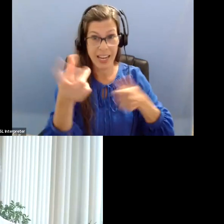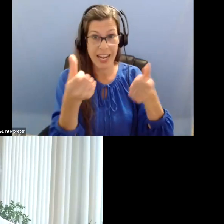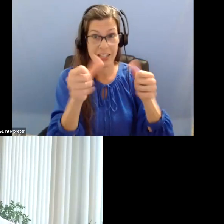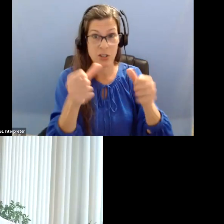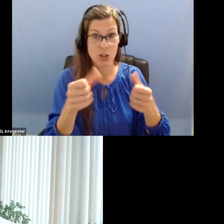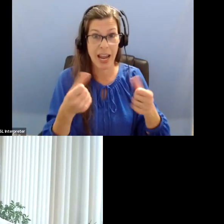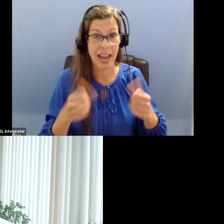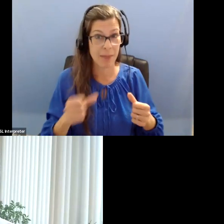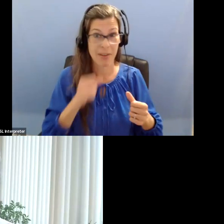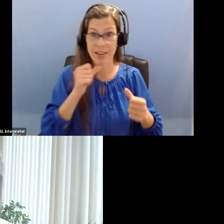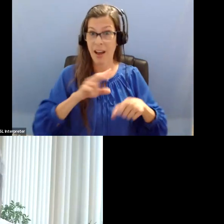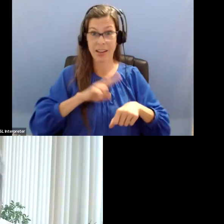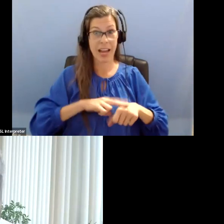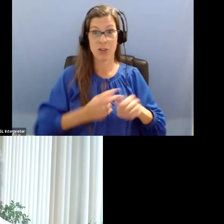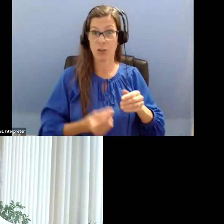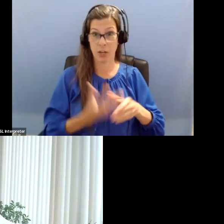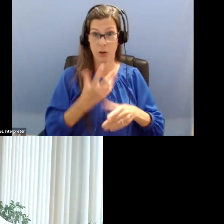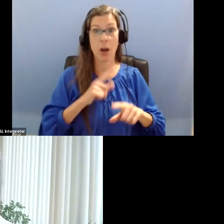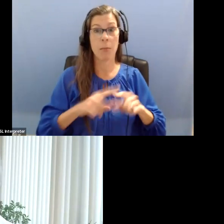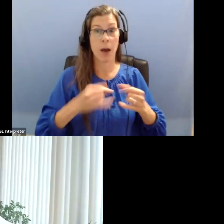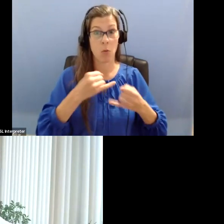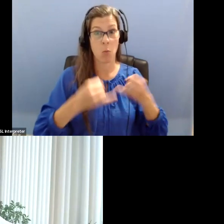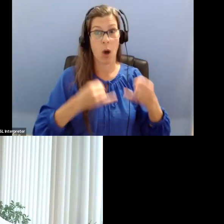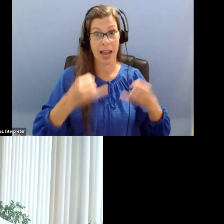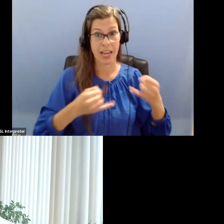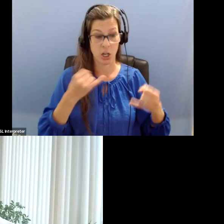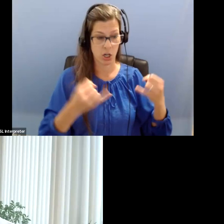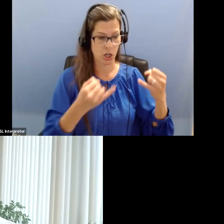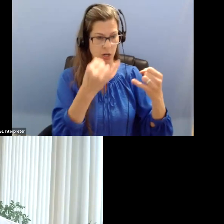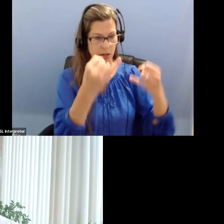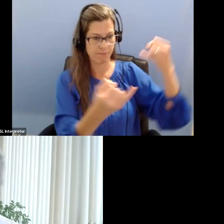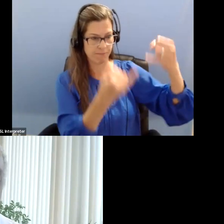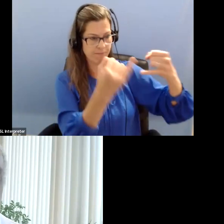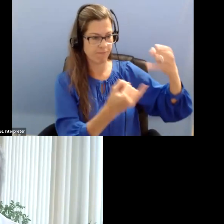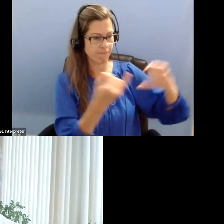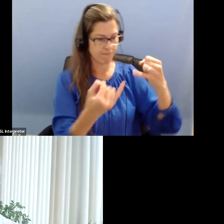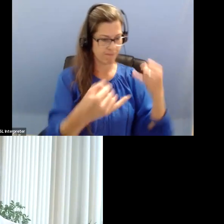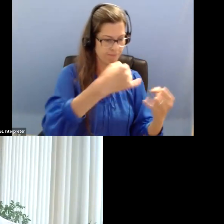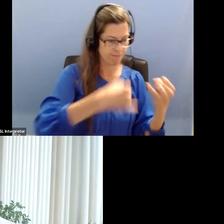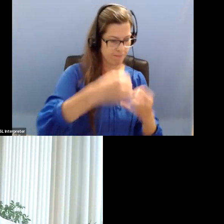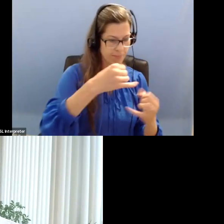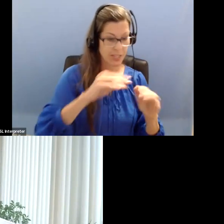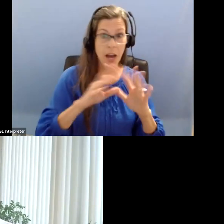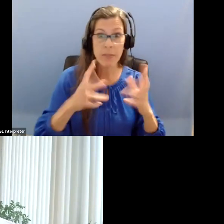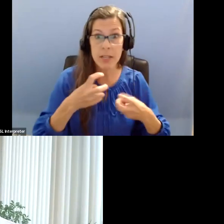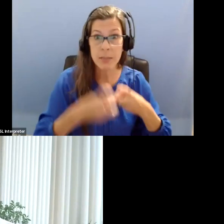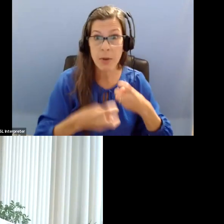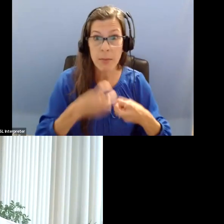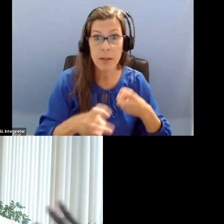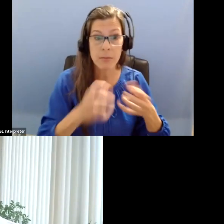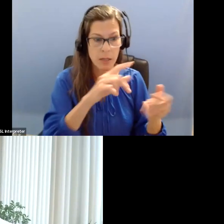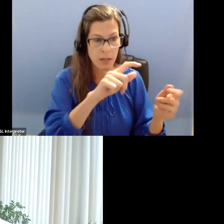not naturally grow in. There's an obvious problem with that because if you bend it too far, you will break the branch